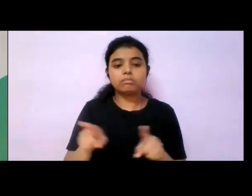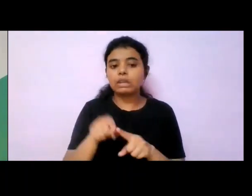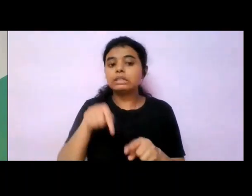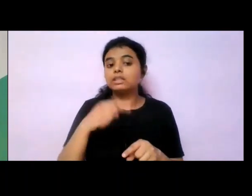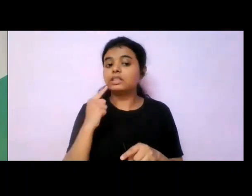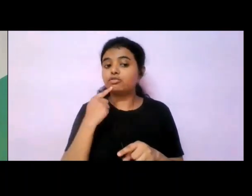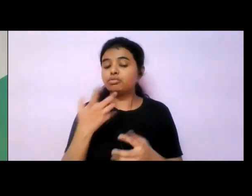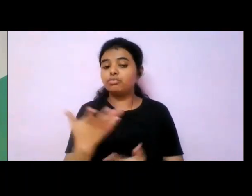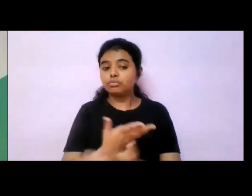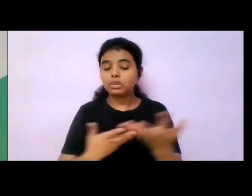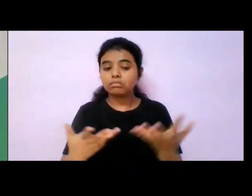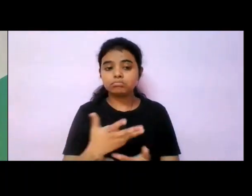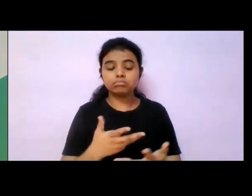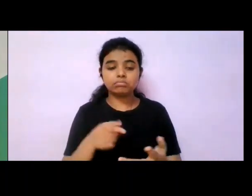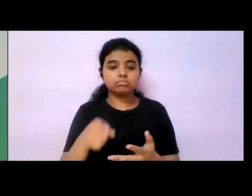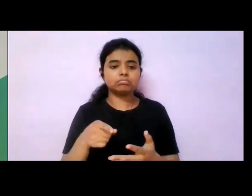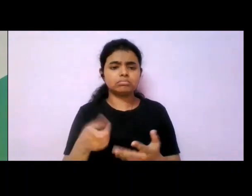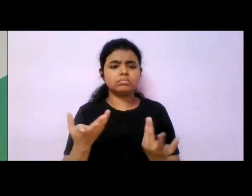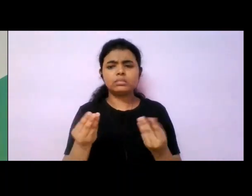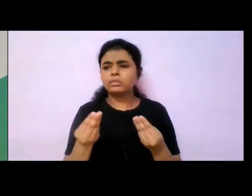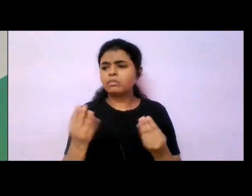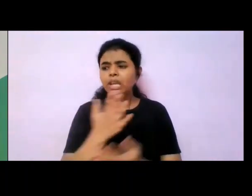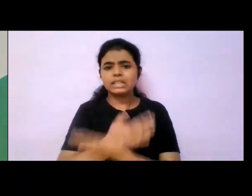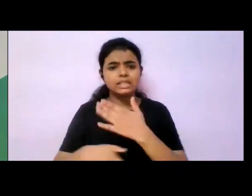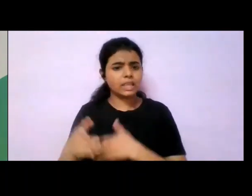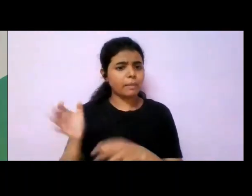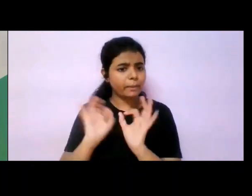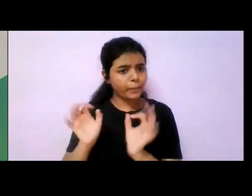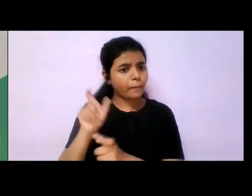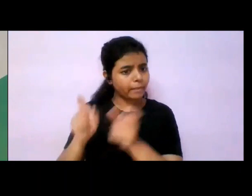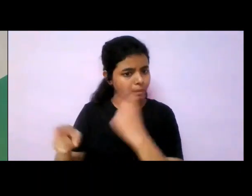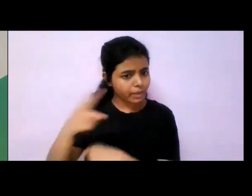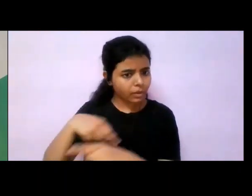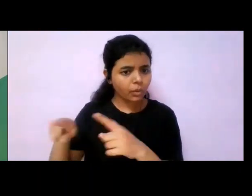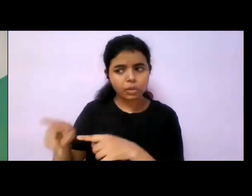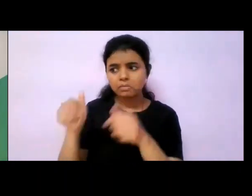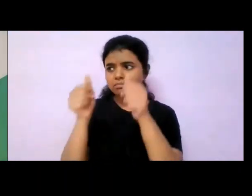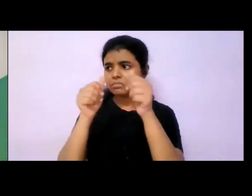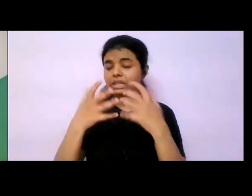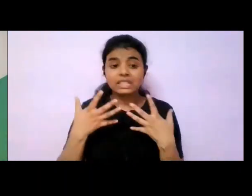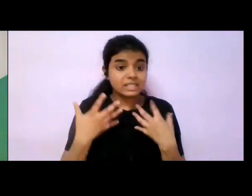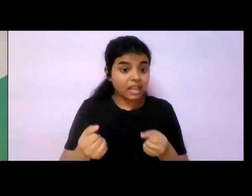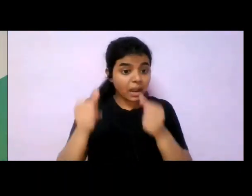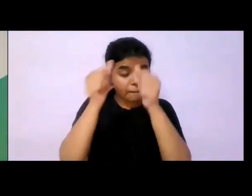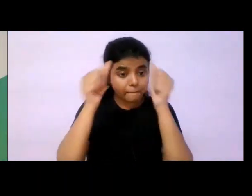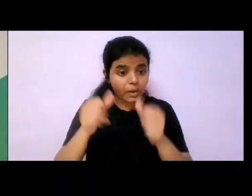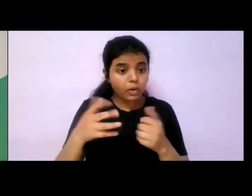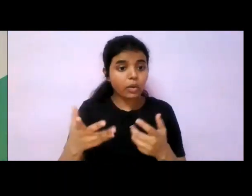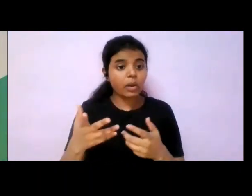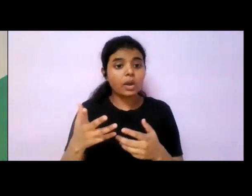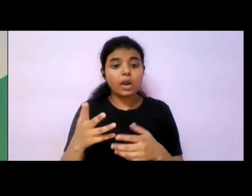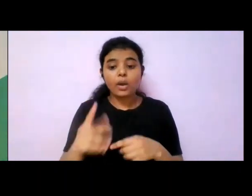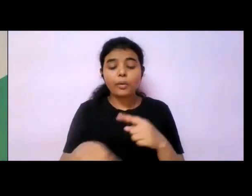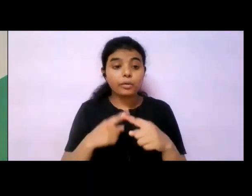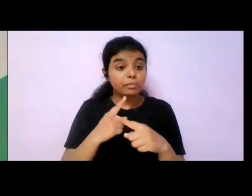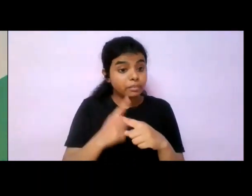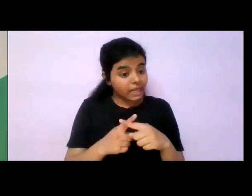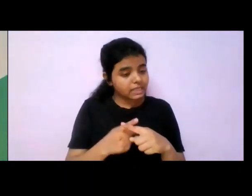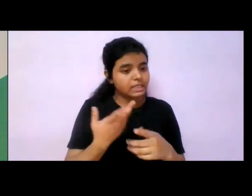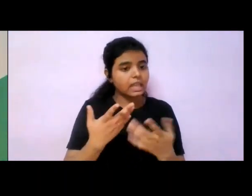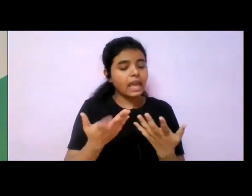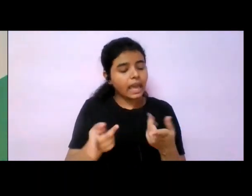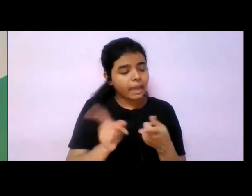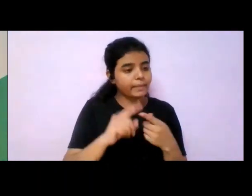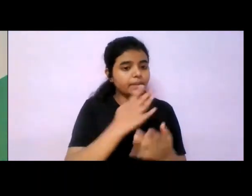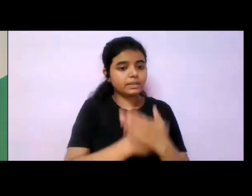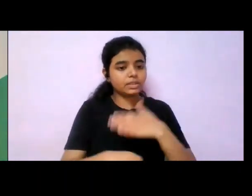conversations to be had around non-disabled people's models of desire and how disability is implicated in that.